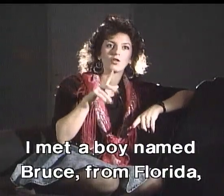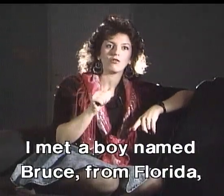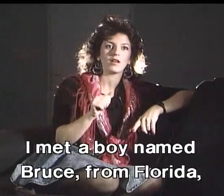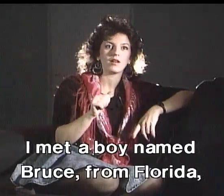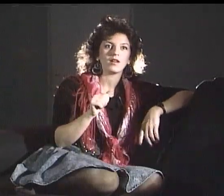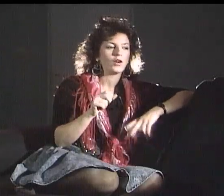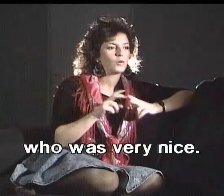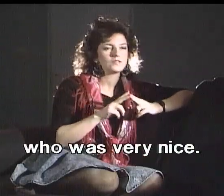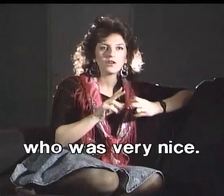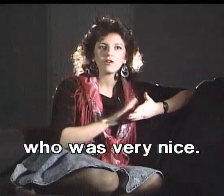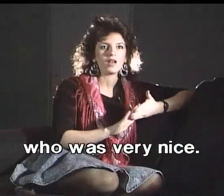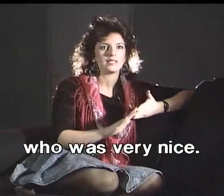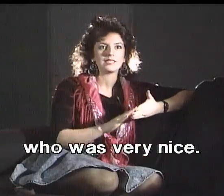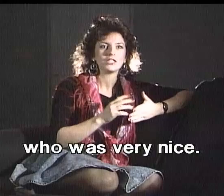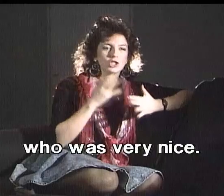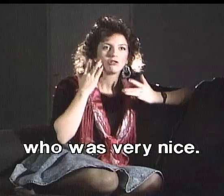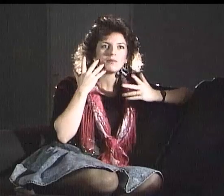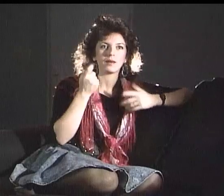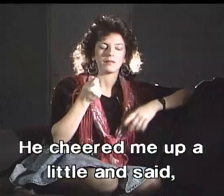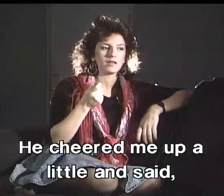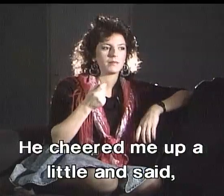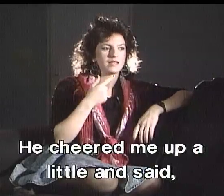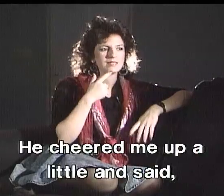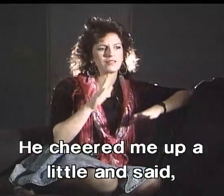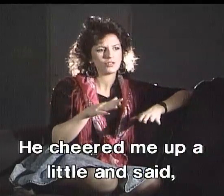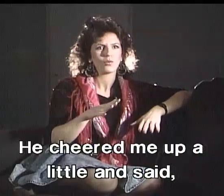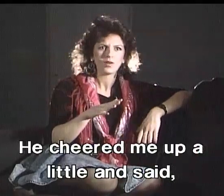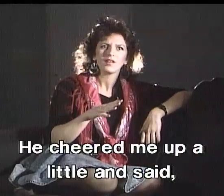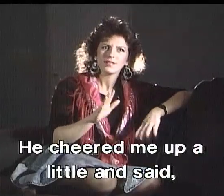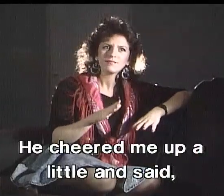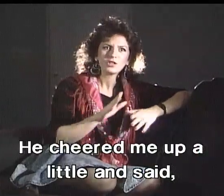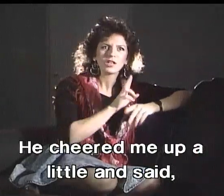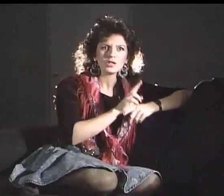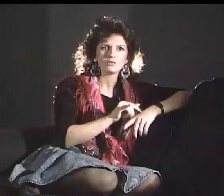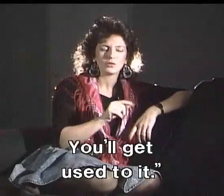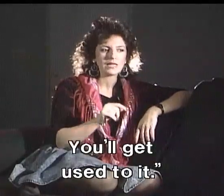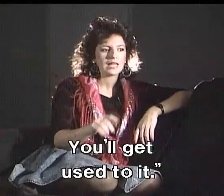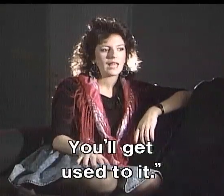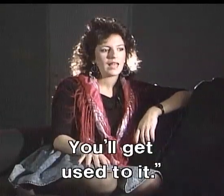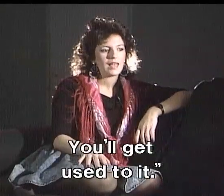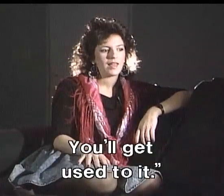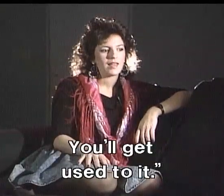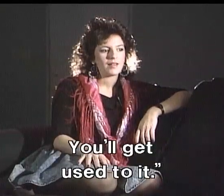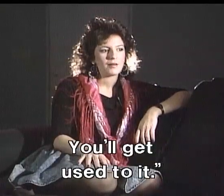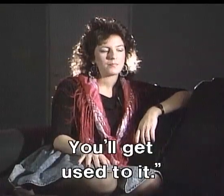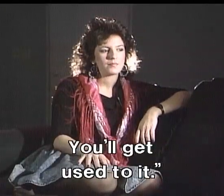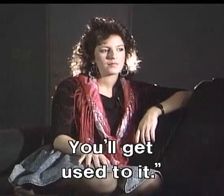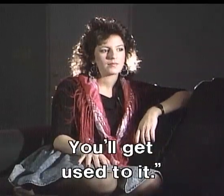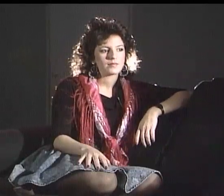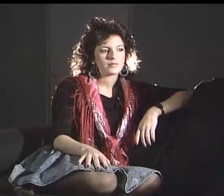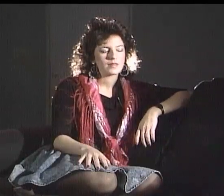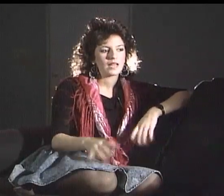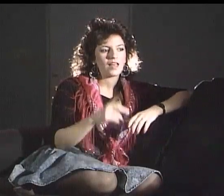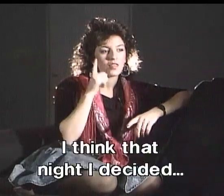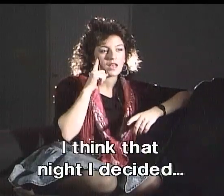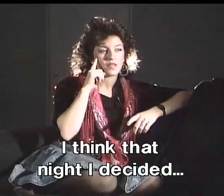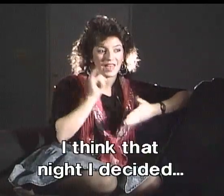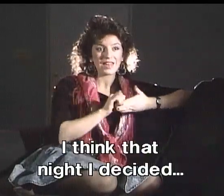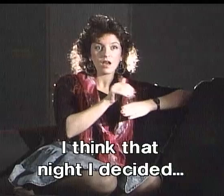Florida, who was very nice, and he cheered me up a little bit, and he said, you know, you'll get used to it. And I think that night